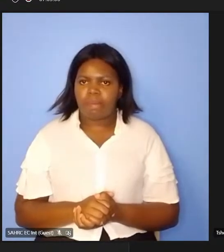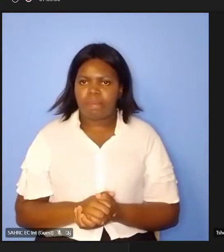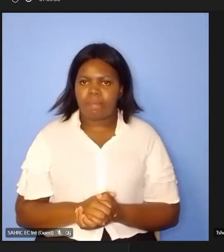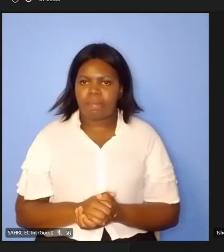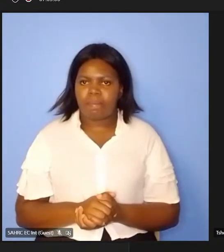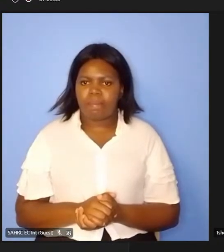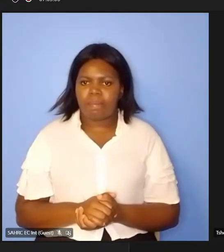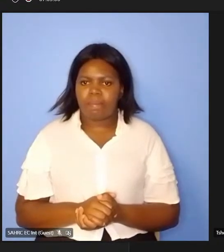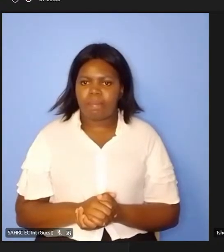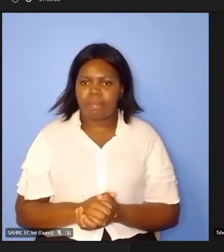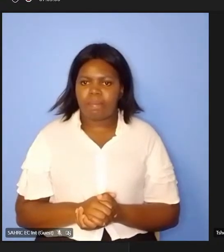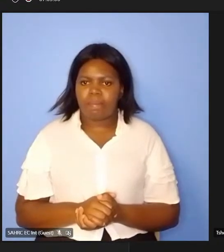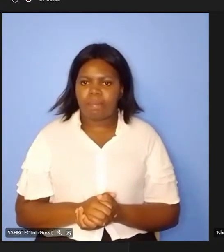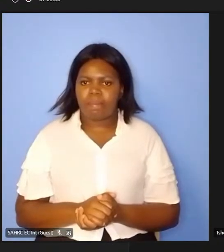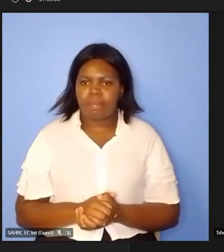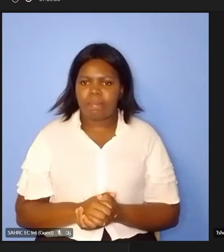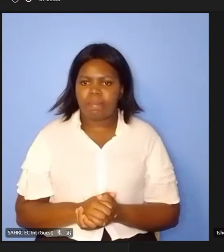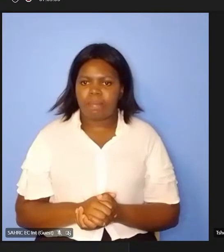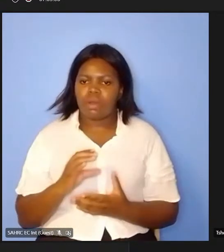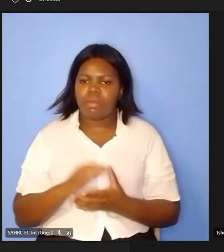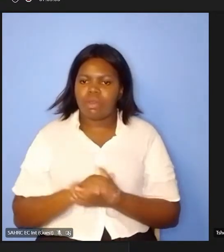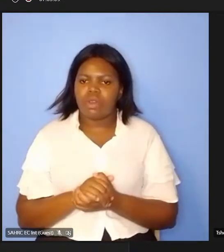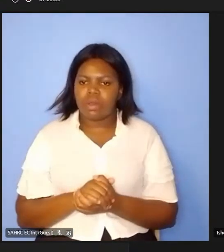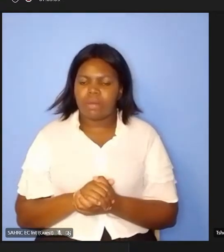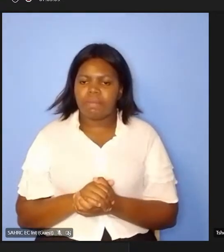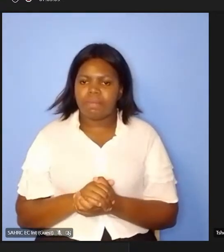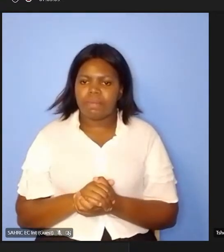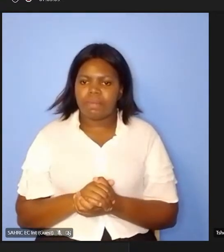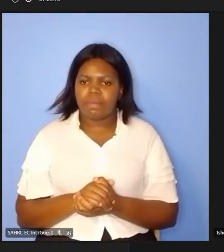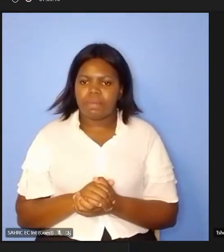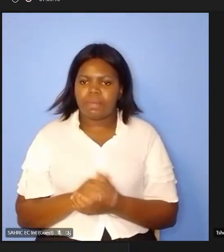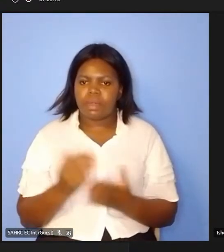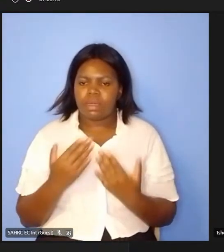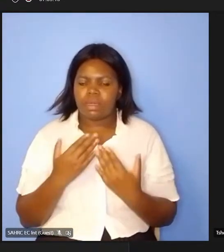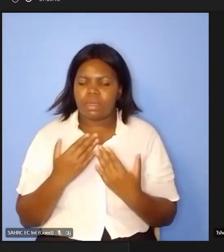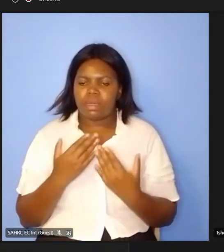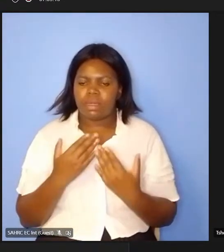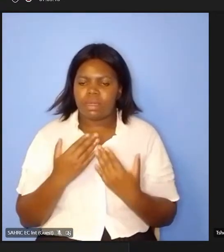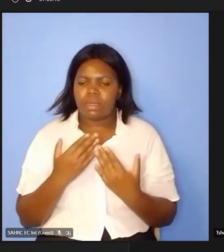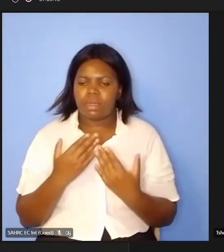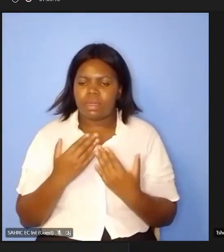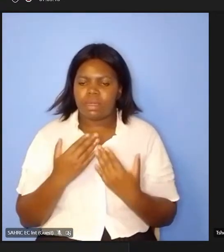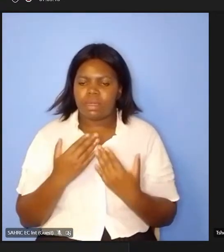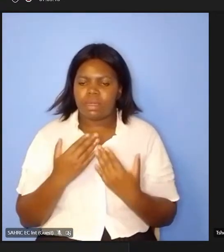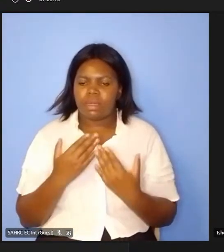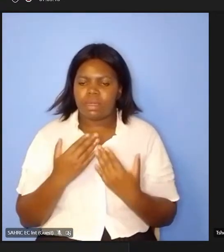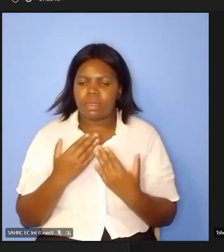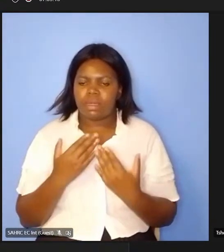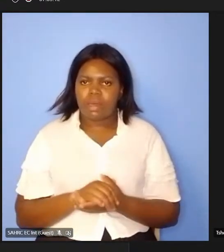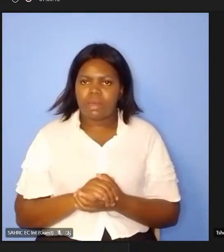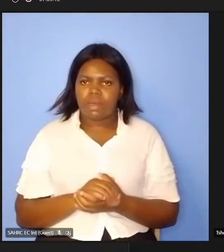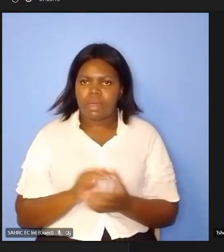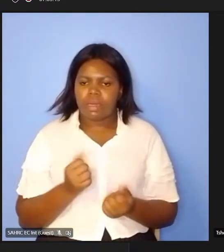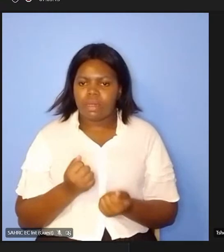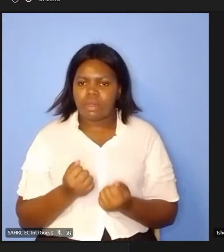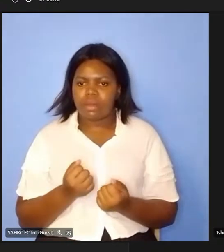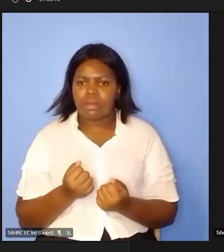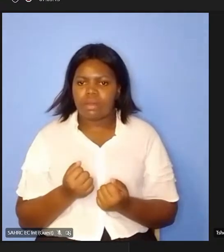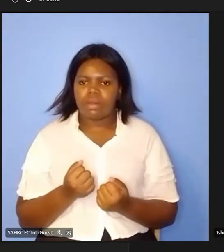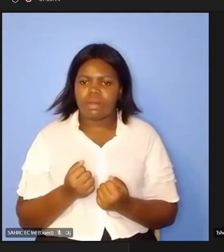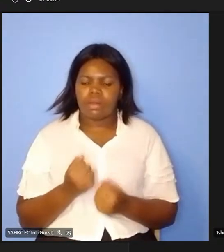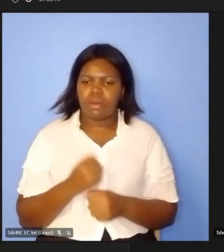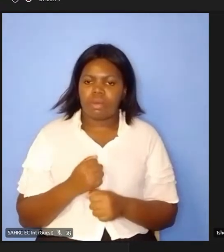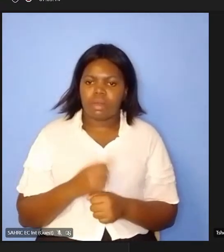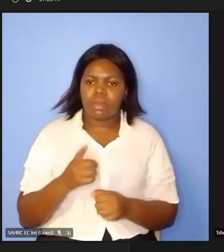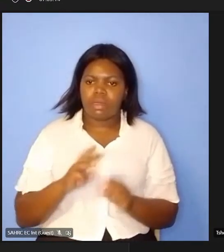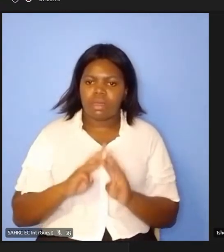Thanks for that, Commissioner Gordon. Firstly, thank you very much for the invitation that we should work more closely with the South African Human